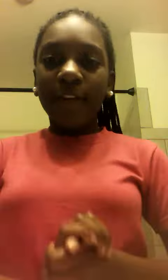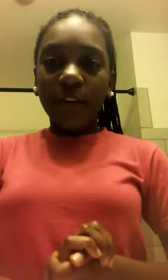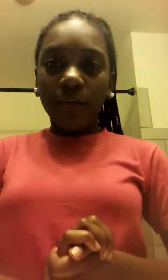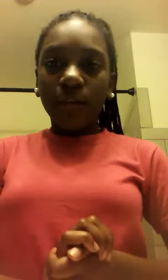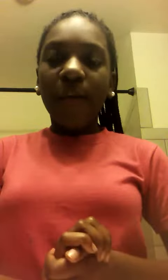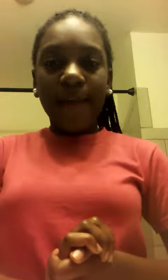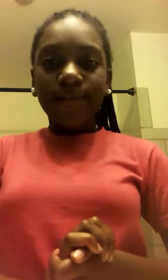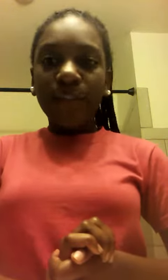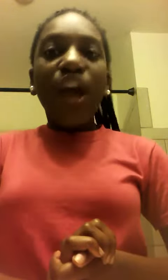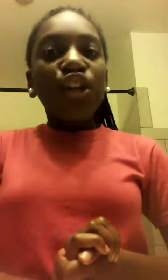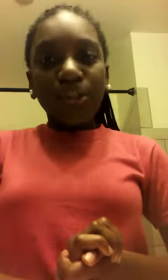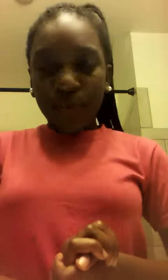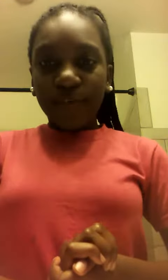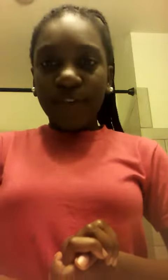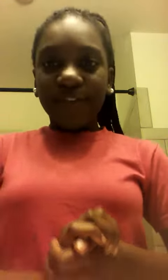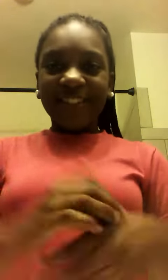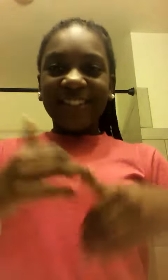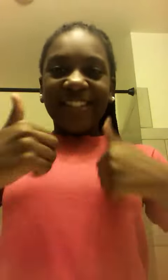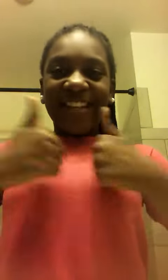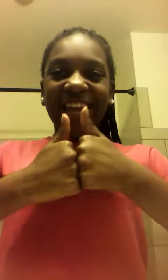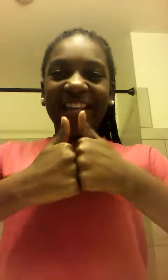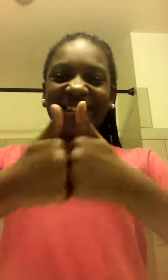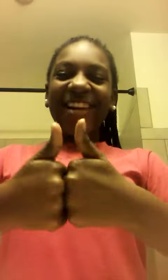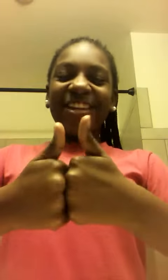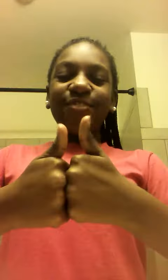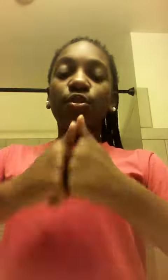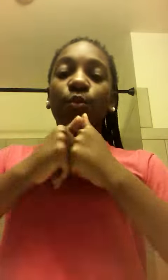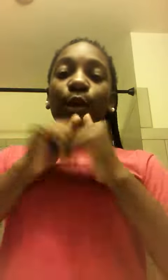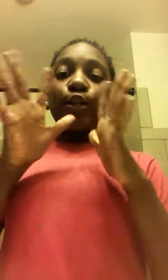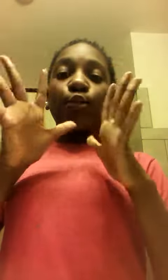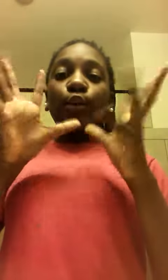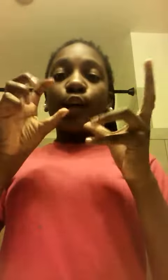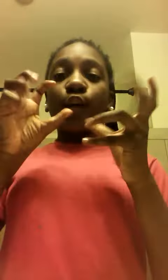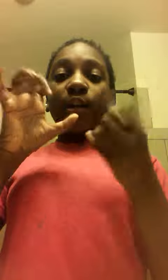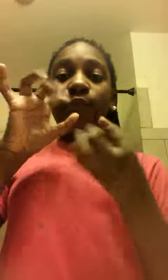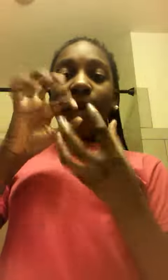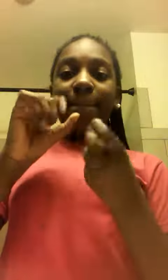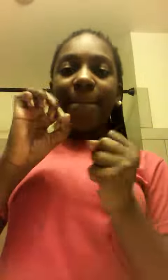Springfield, okay? Springfield. And that's all you gotta do to enter the giveaway.